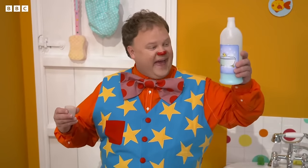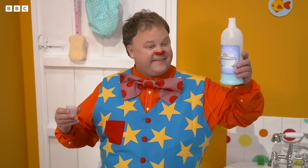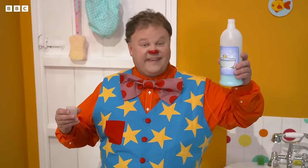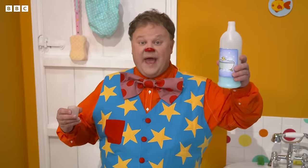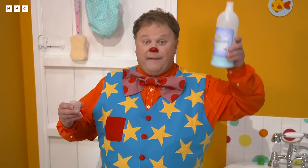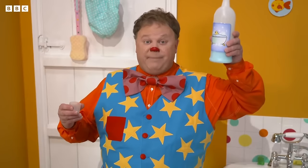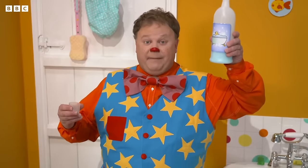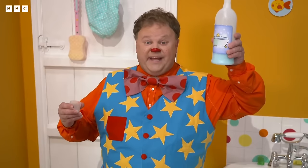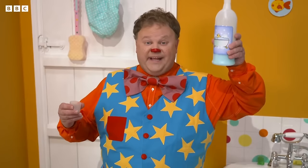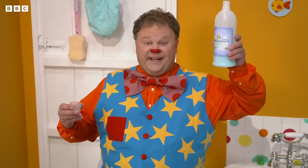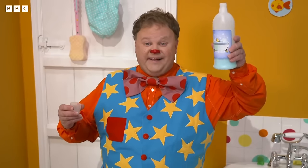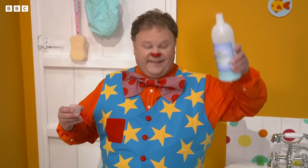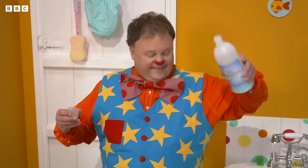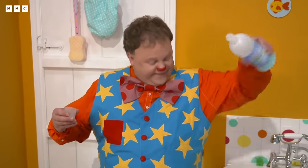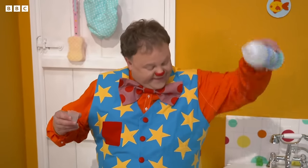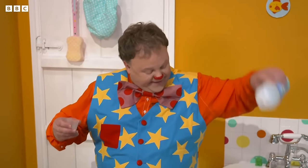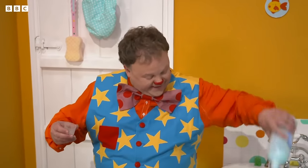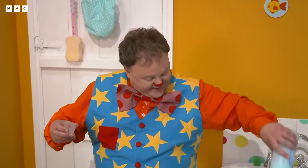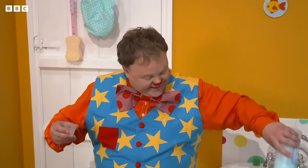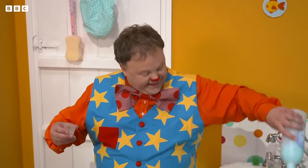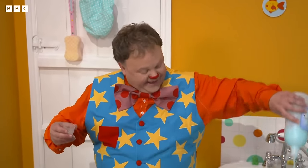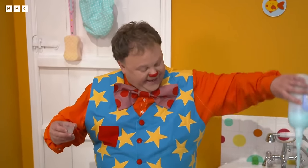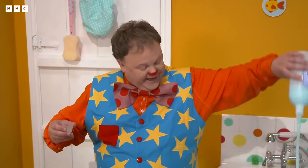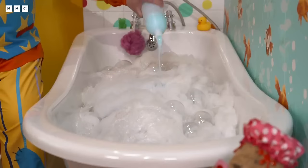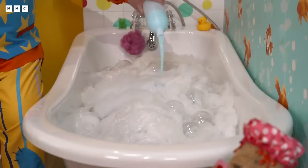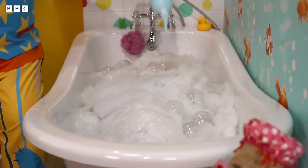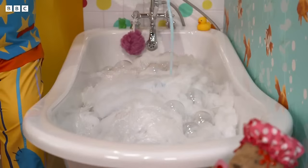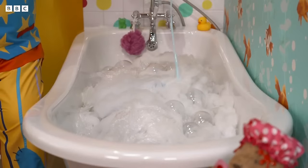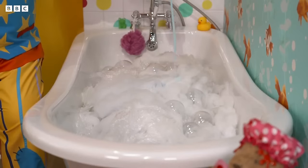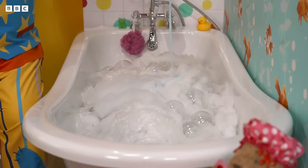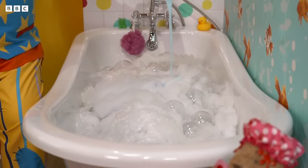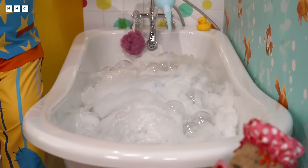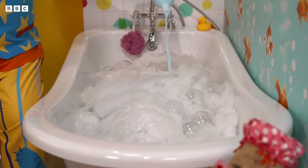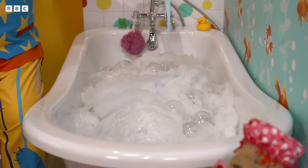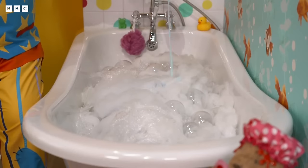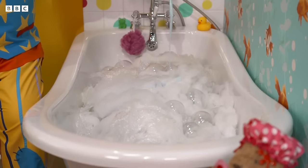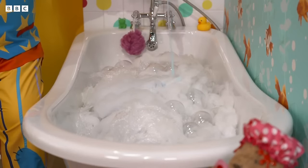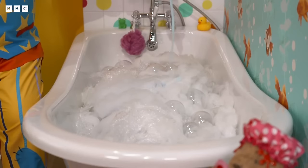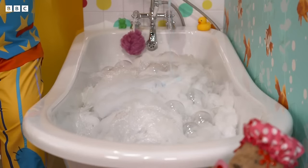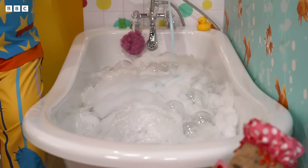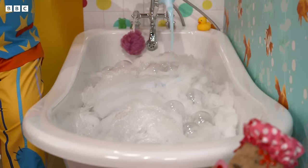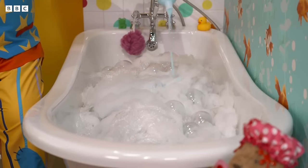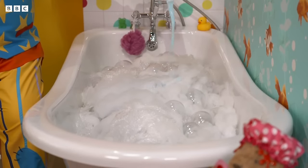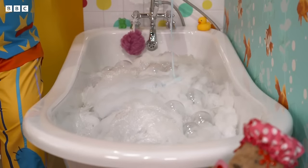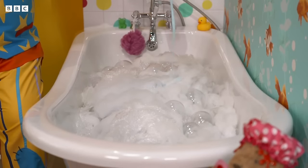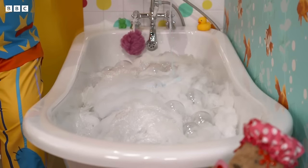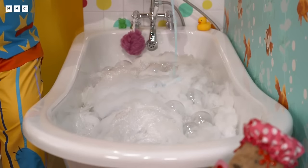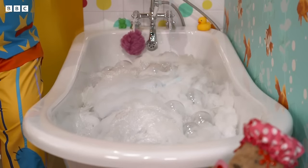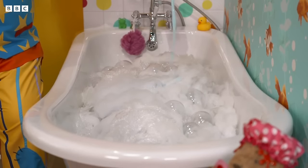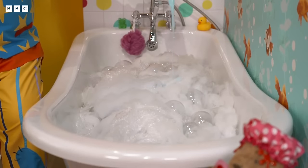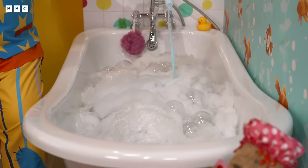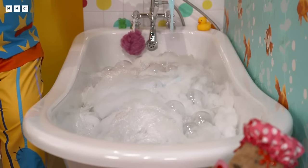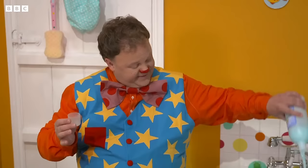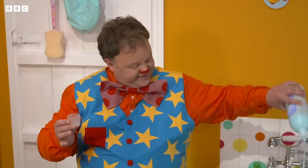yes. Bubbles! Mr Tumble?